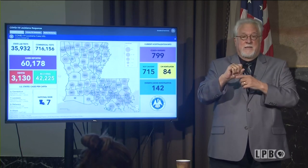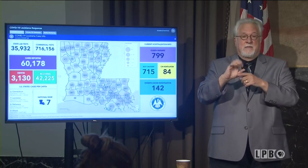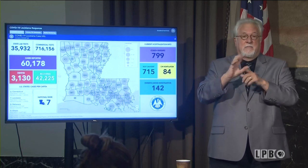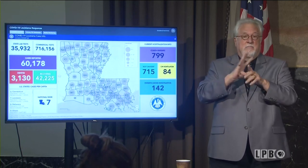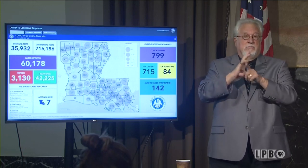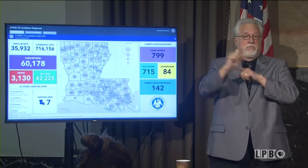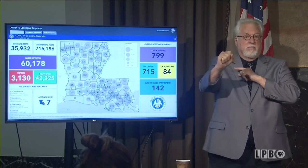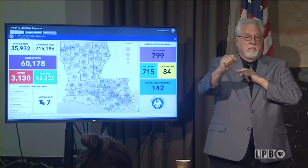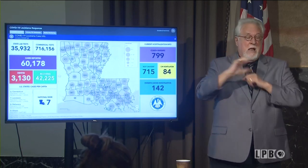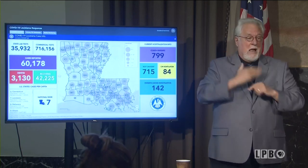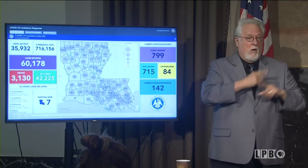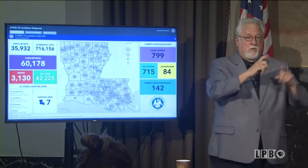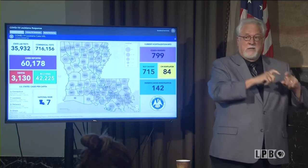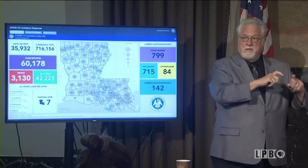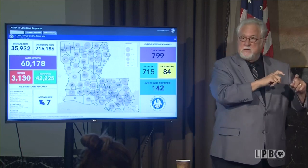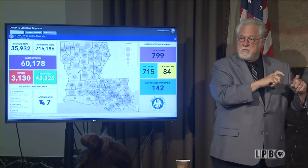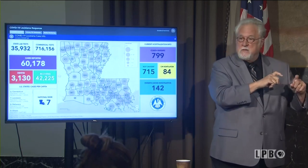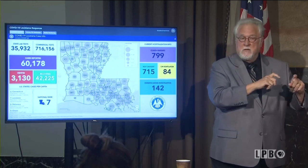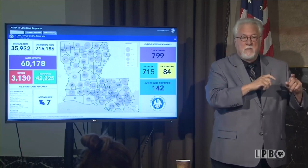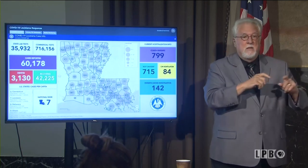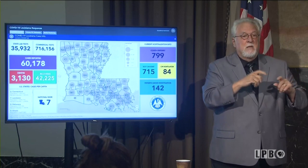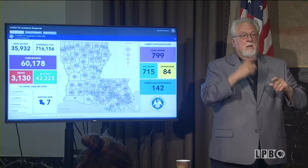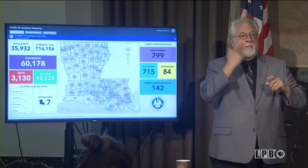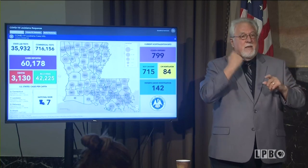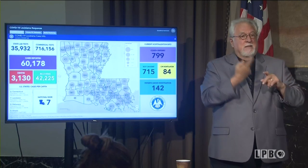that increased positivity.